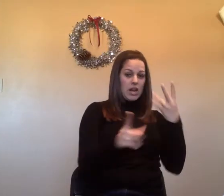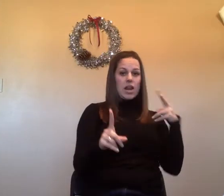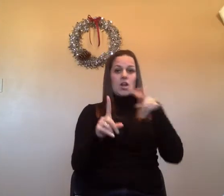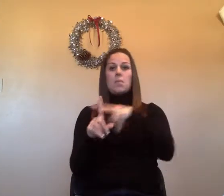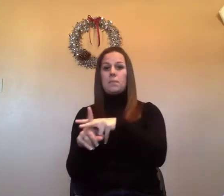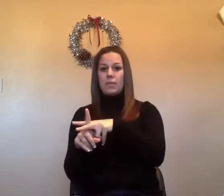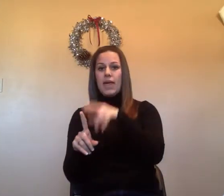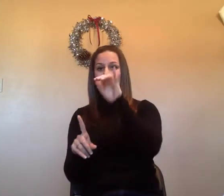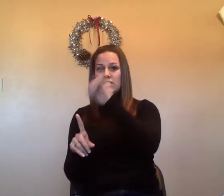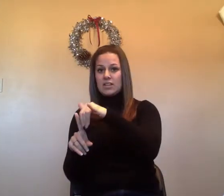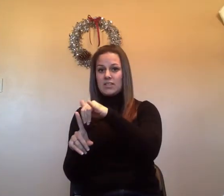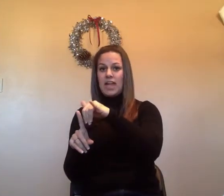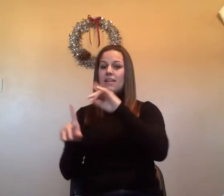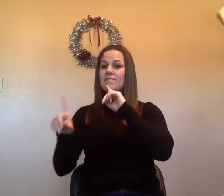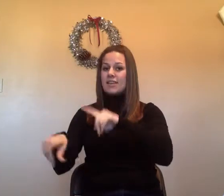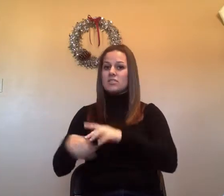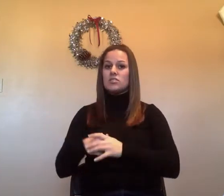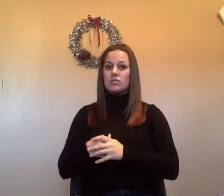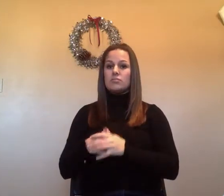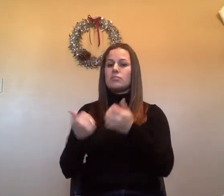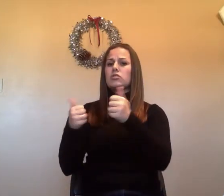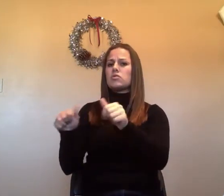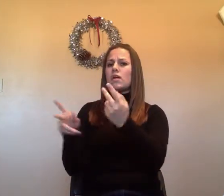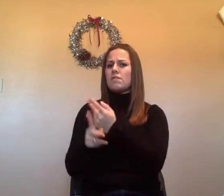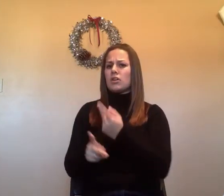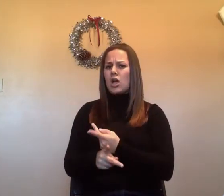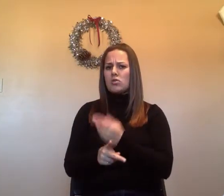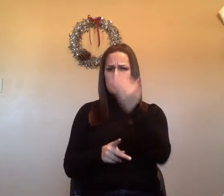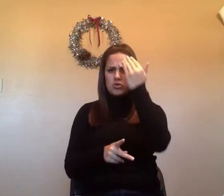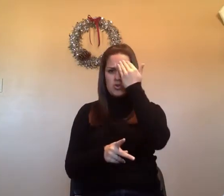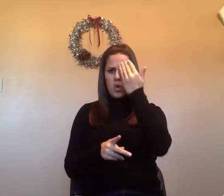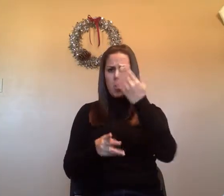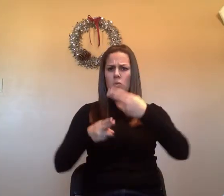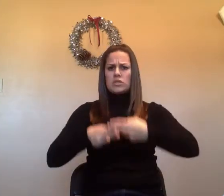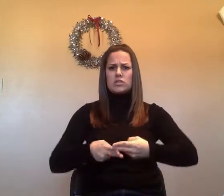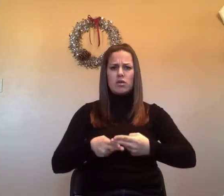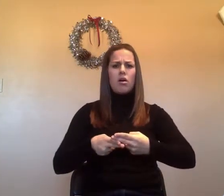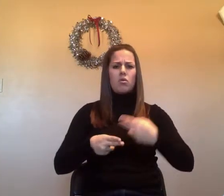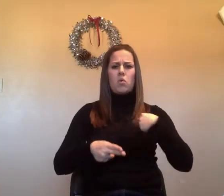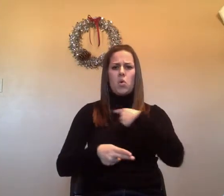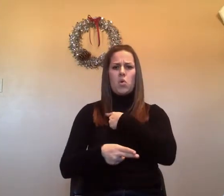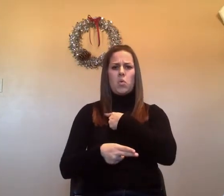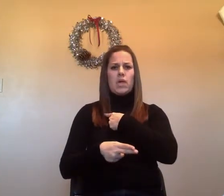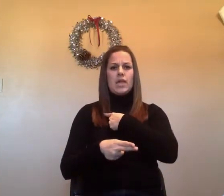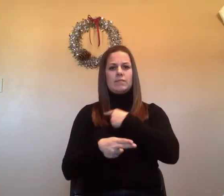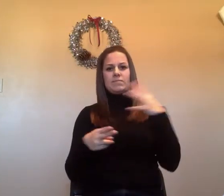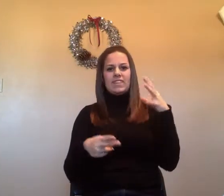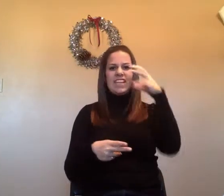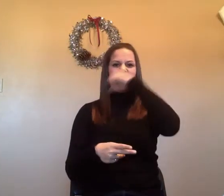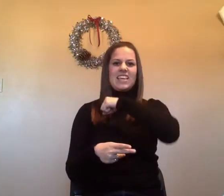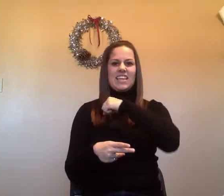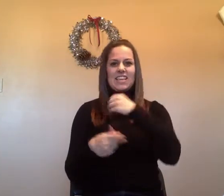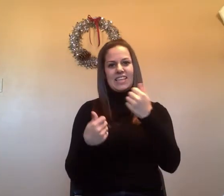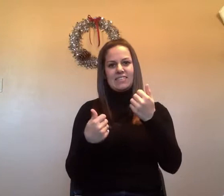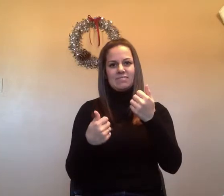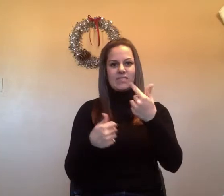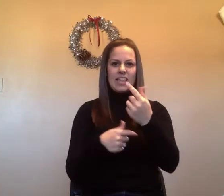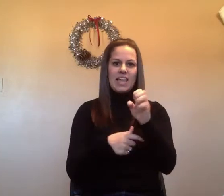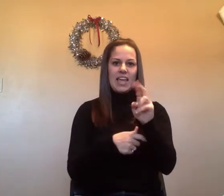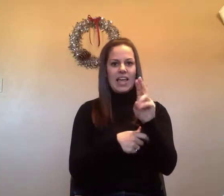Does anyone know what that's called when we take what we know and make a guess? See a hand for it. See hands. I heard it. I just need to see a hand for it though. Here's